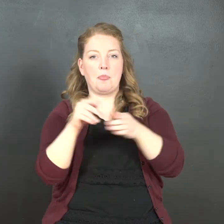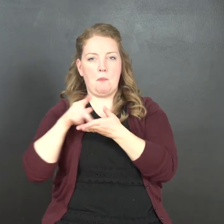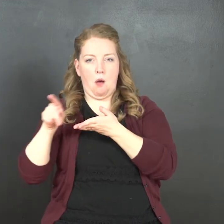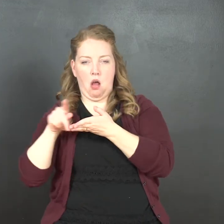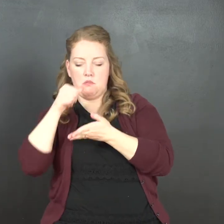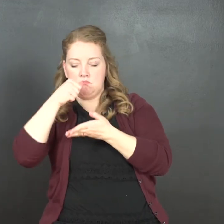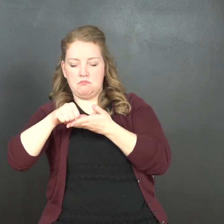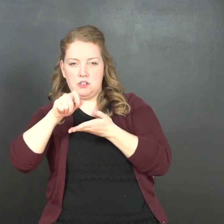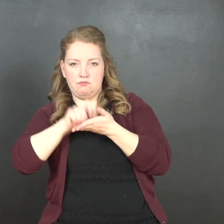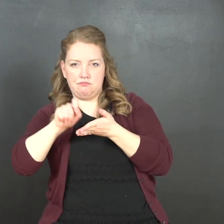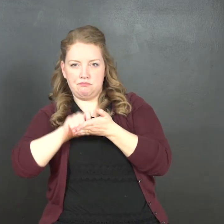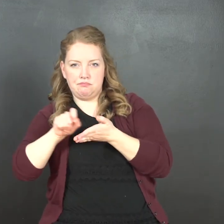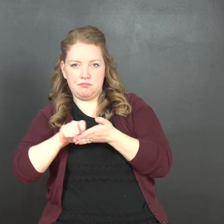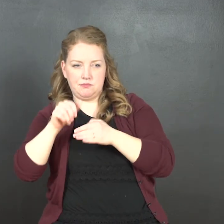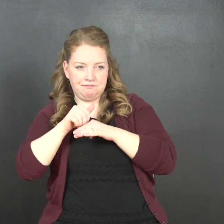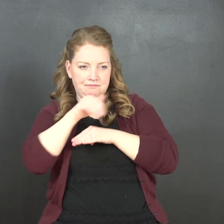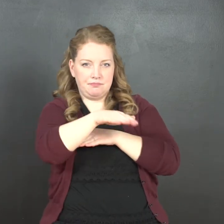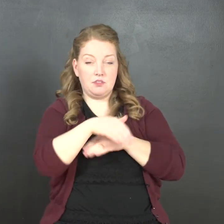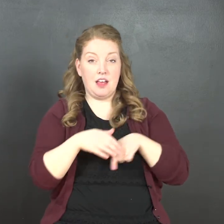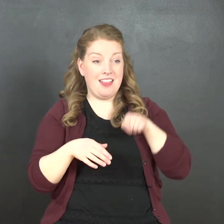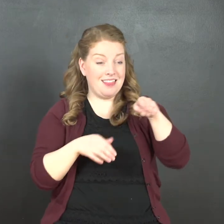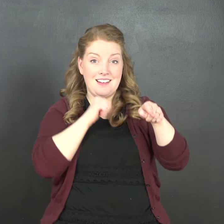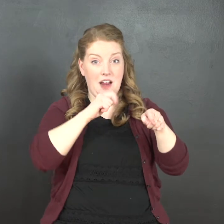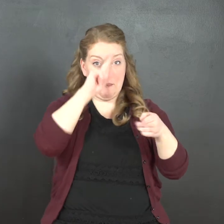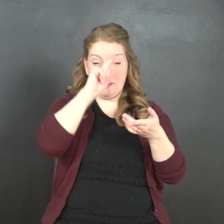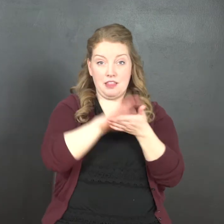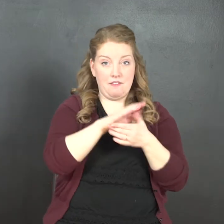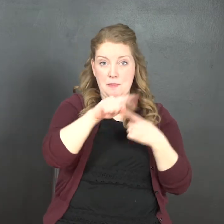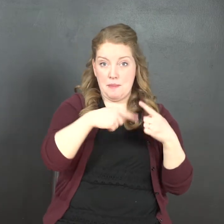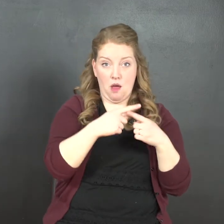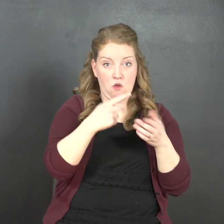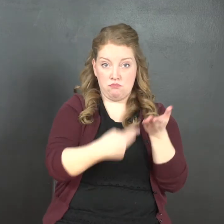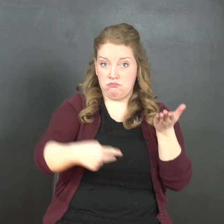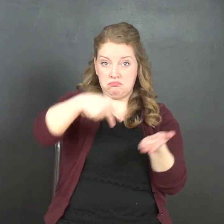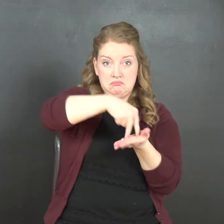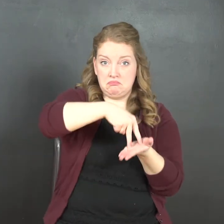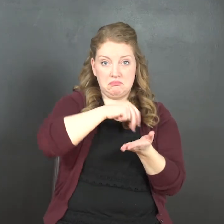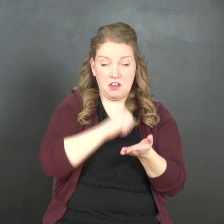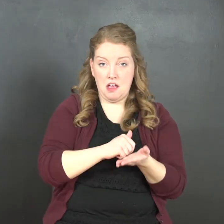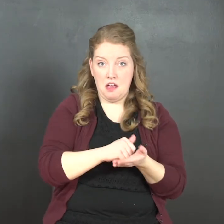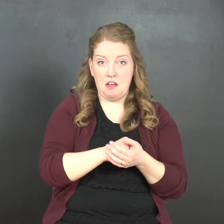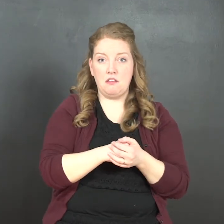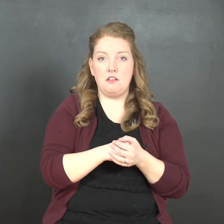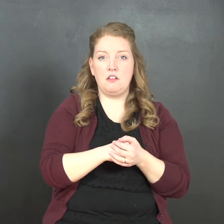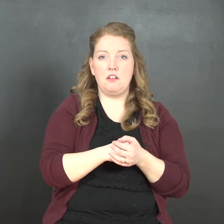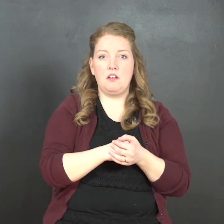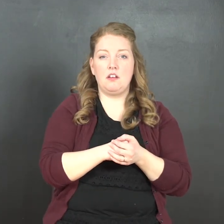to say much of what he had to say in these verses. Let's walk through it together. Look at verse 12.